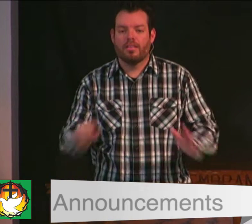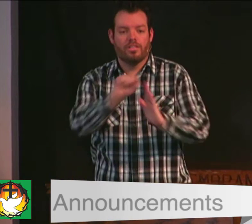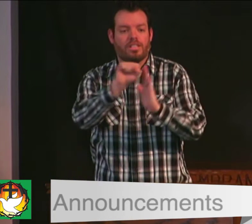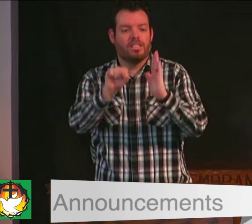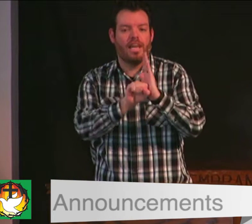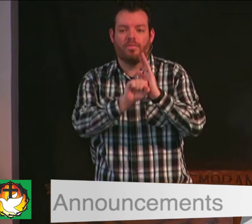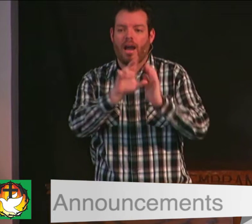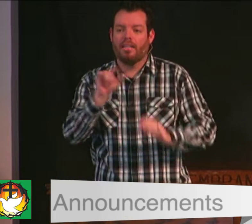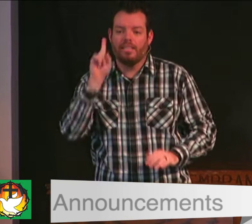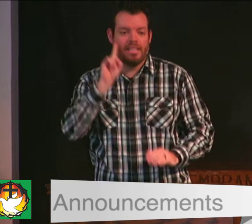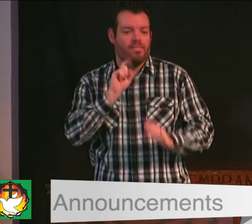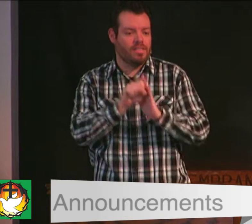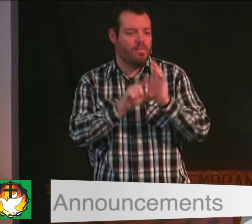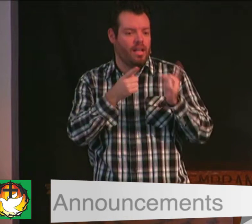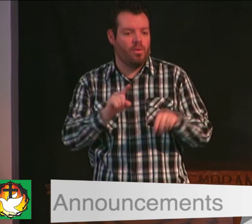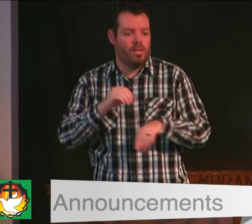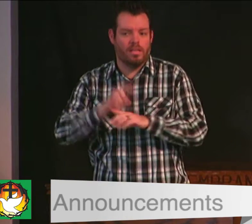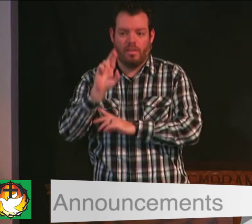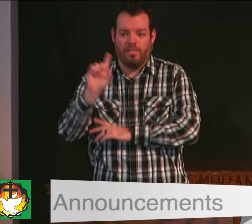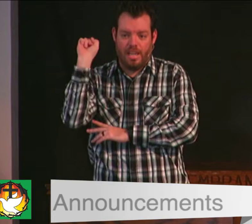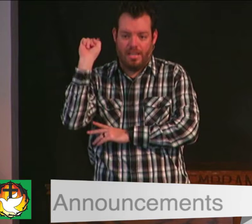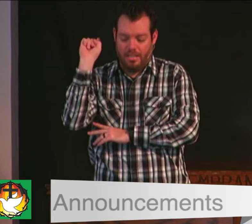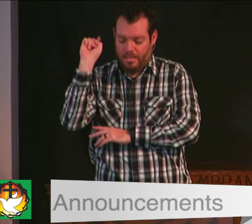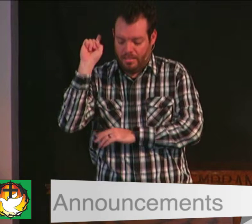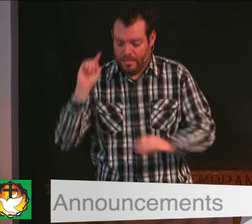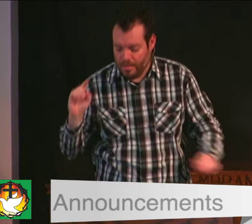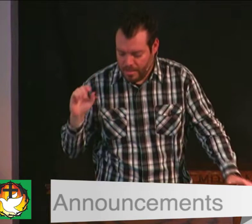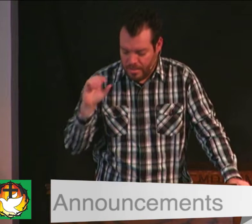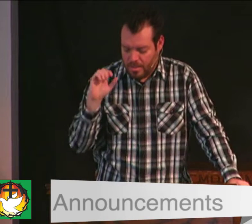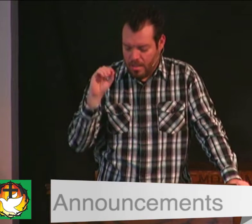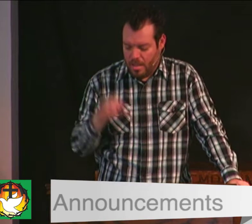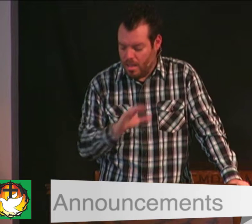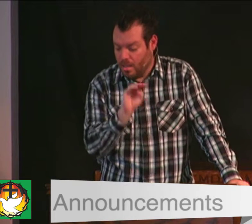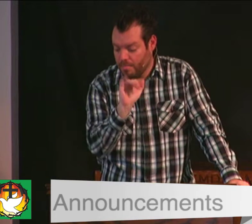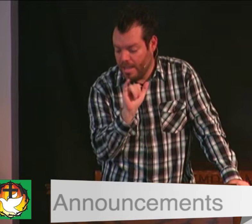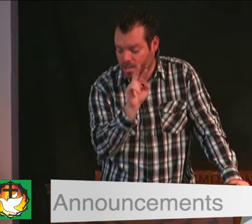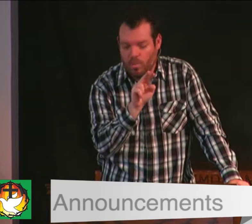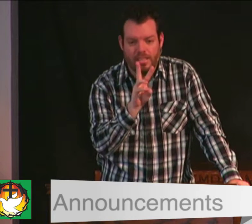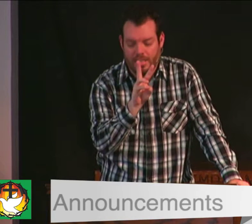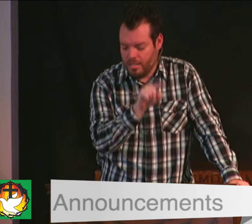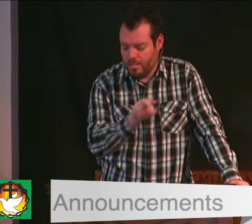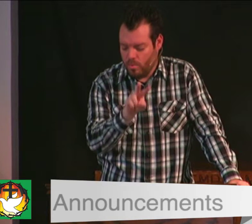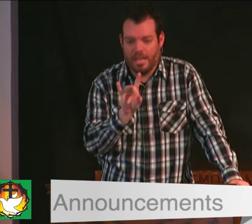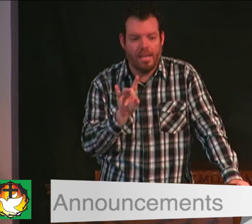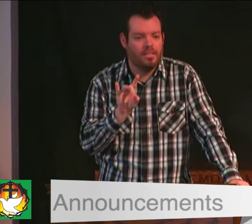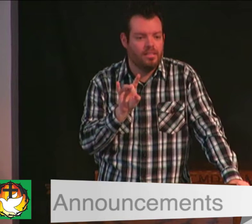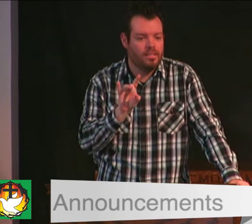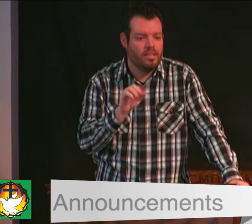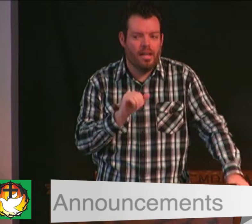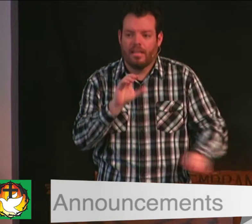There's a state rally, a deaf state rally going on in the Riverside on May 26th to 28th at